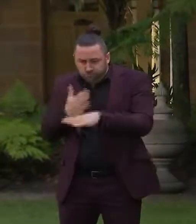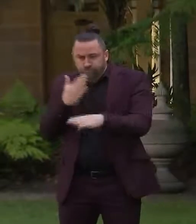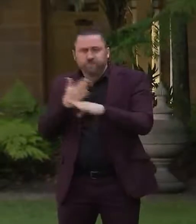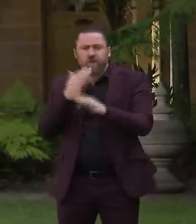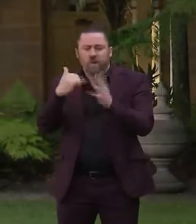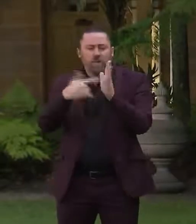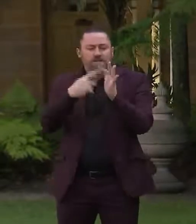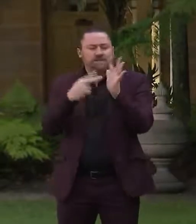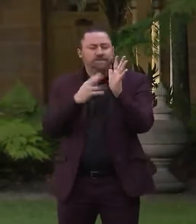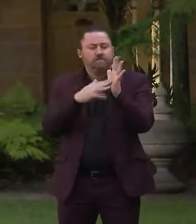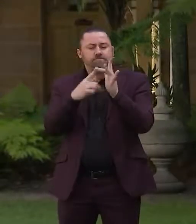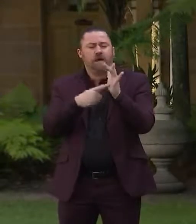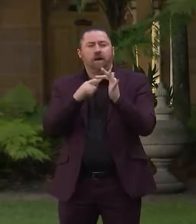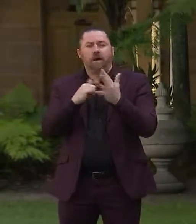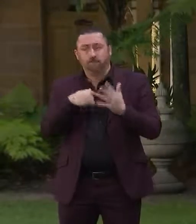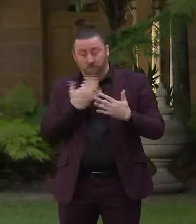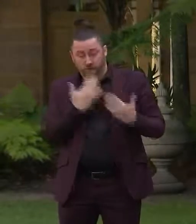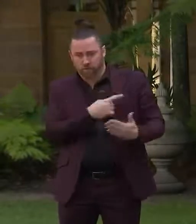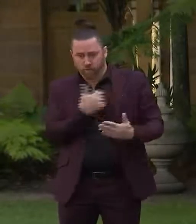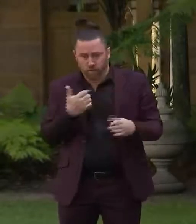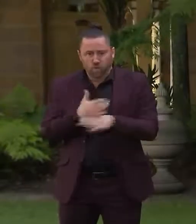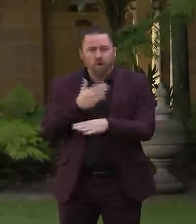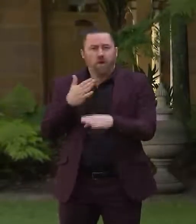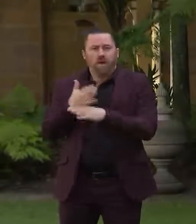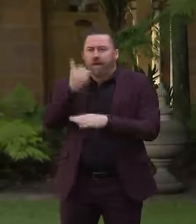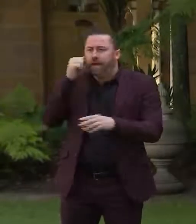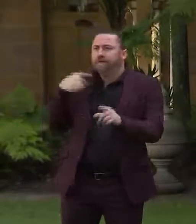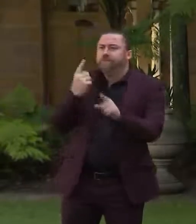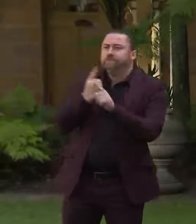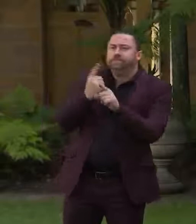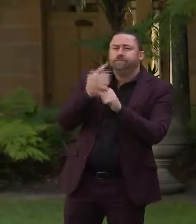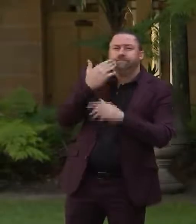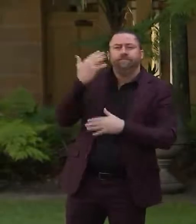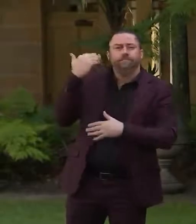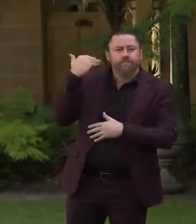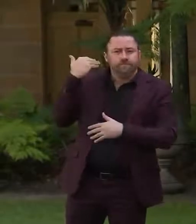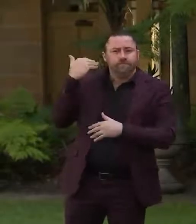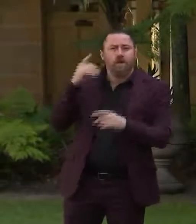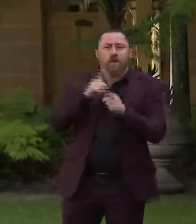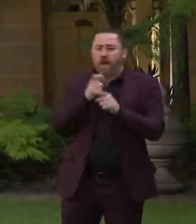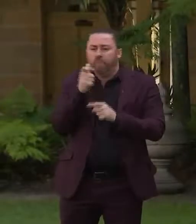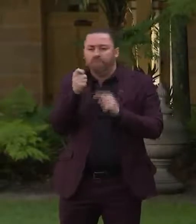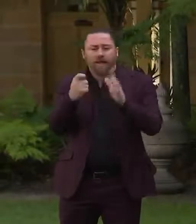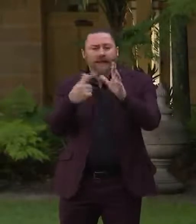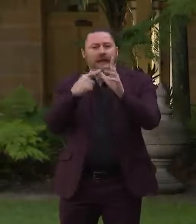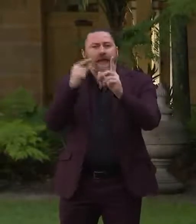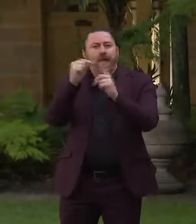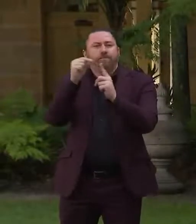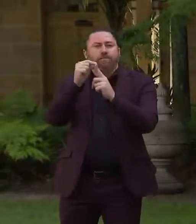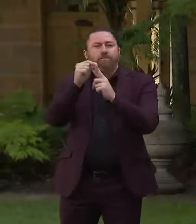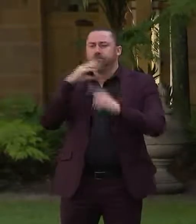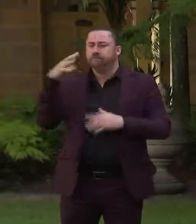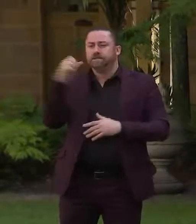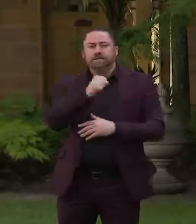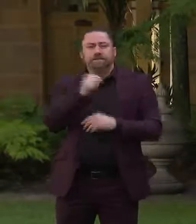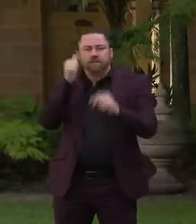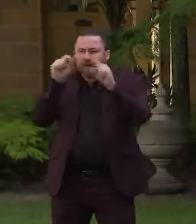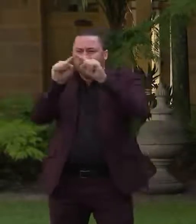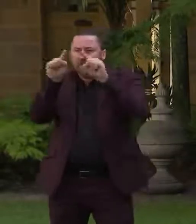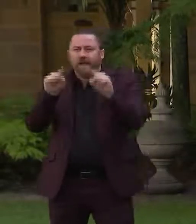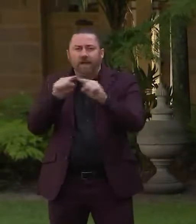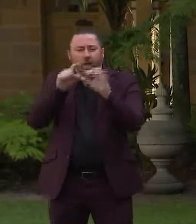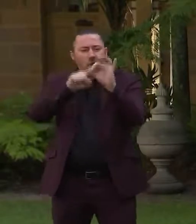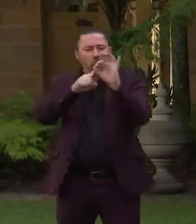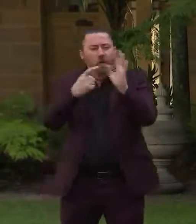Stephen for that, in relation to, we talked the other day about mandating the check-in app. So for